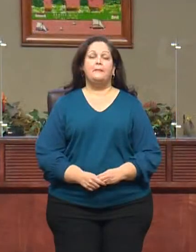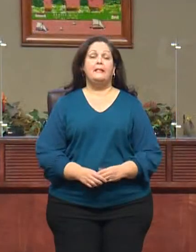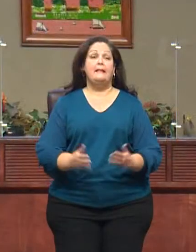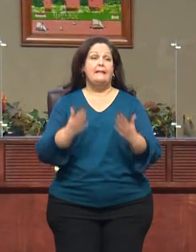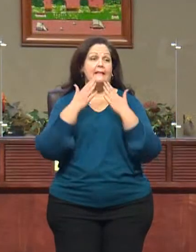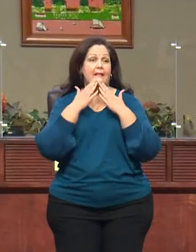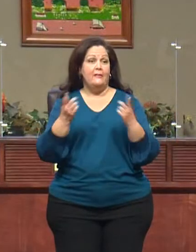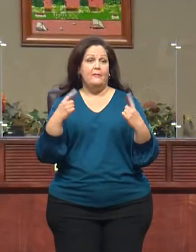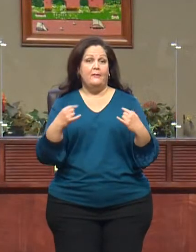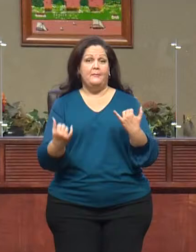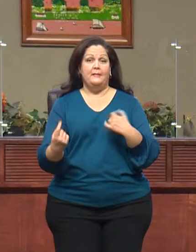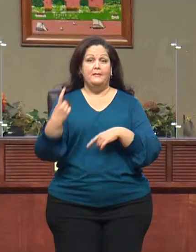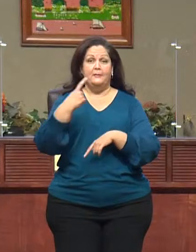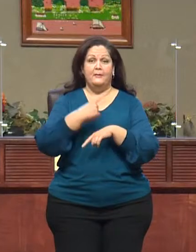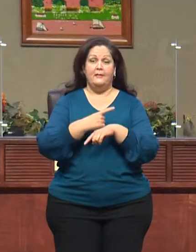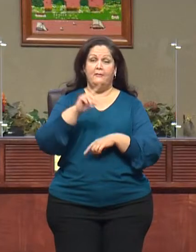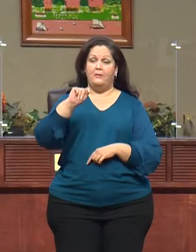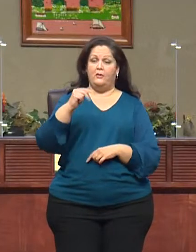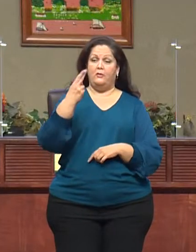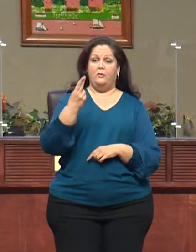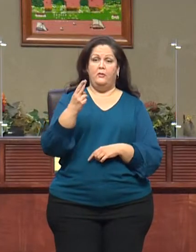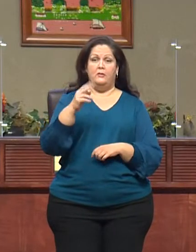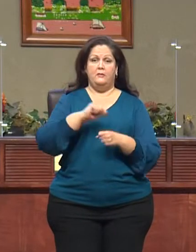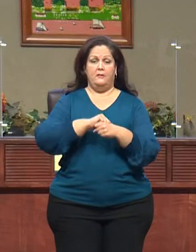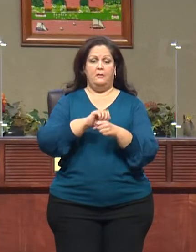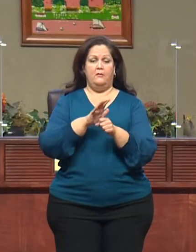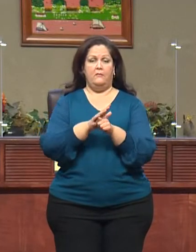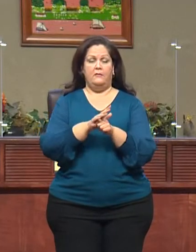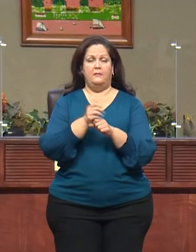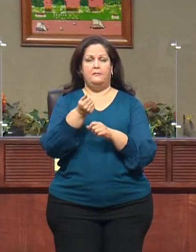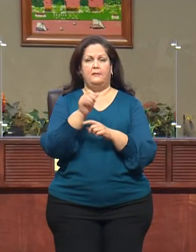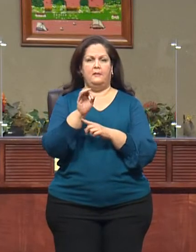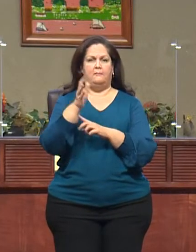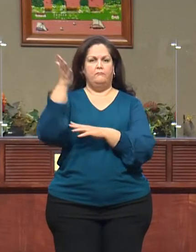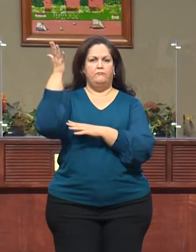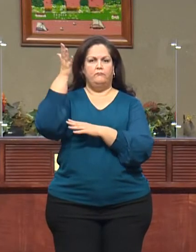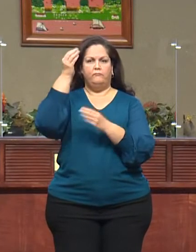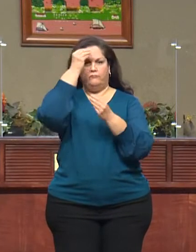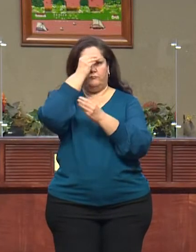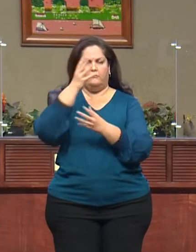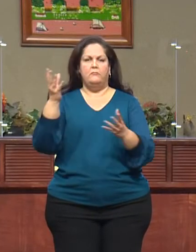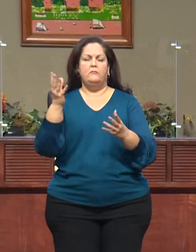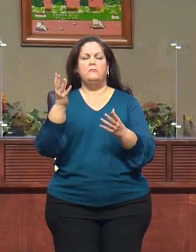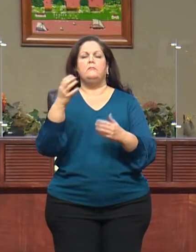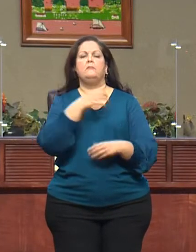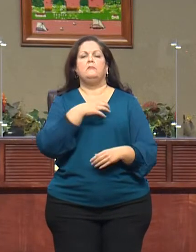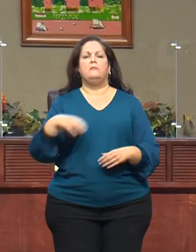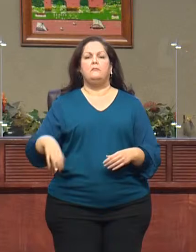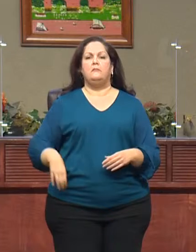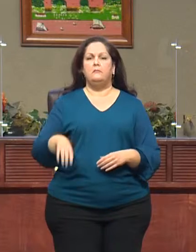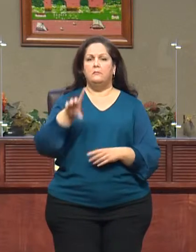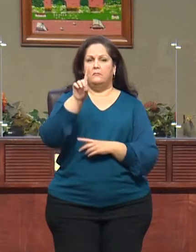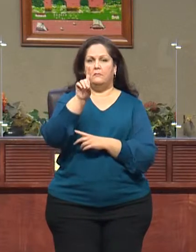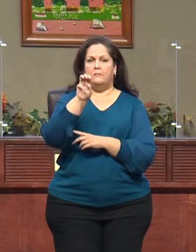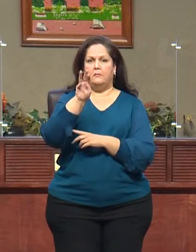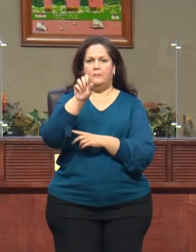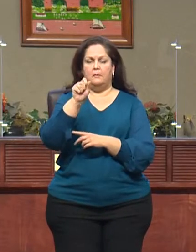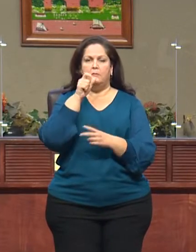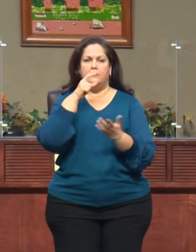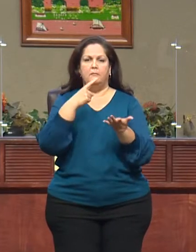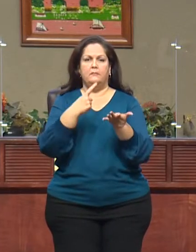Thank you for joining us for this Thursday's COVID-19 press briefing. Today, Orange County Mayor Jerry O. Demings will discuss a